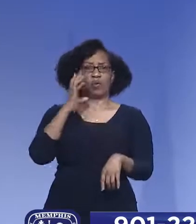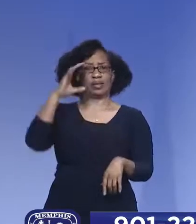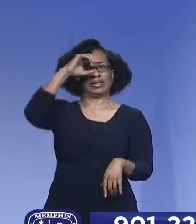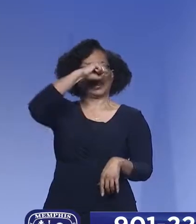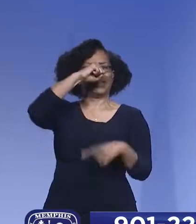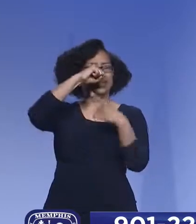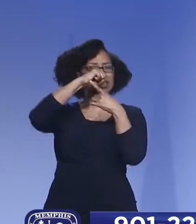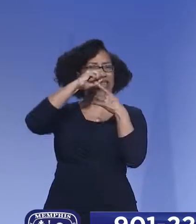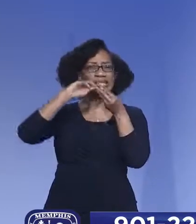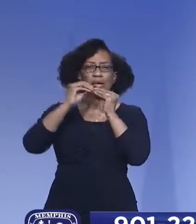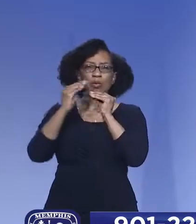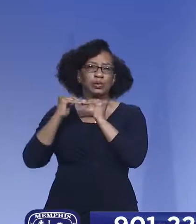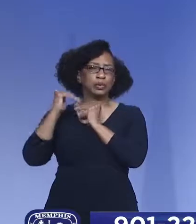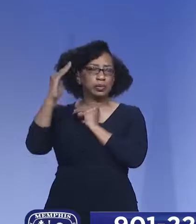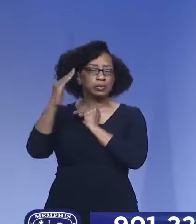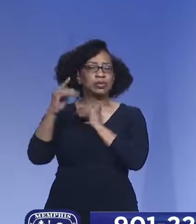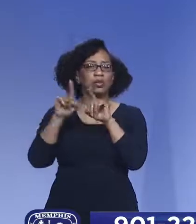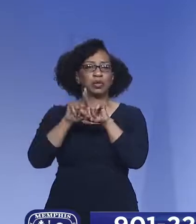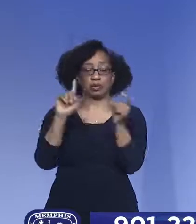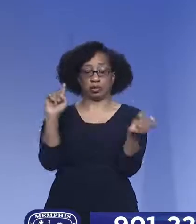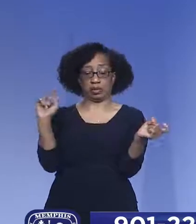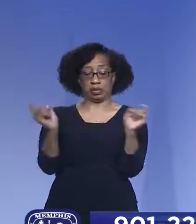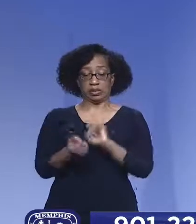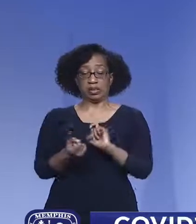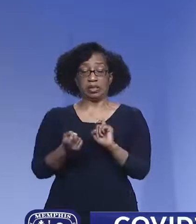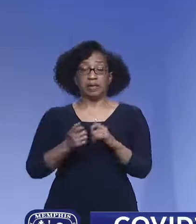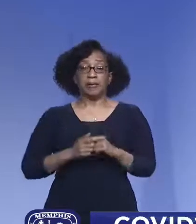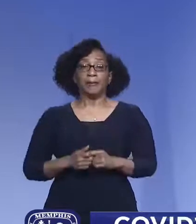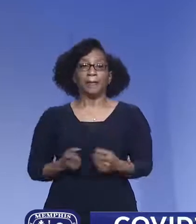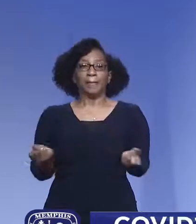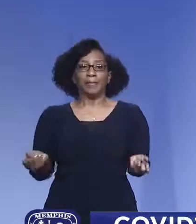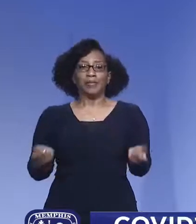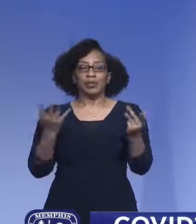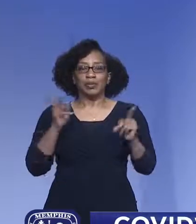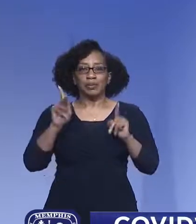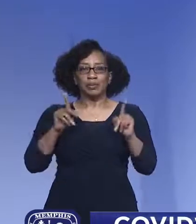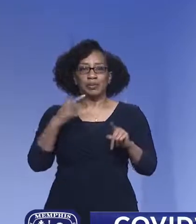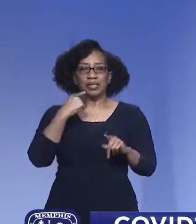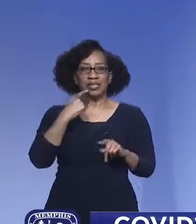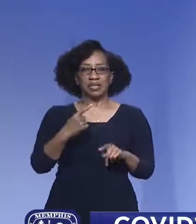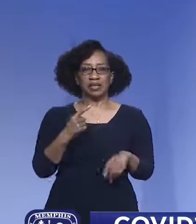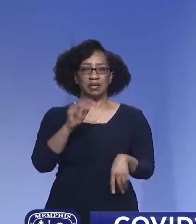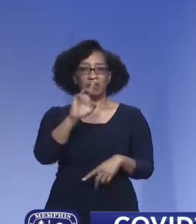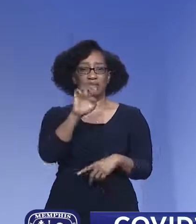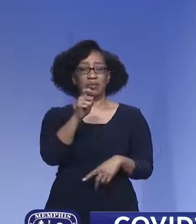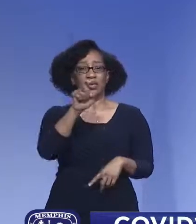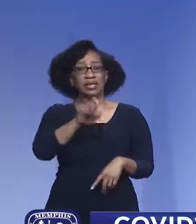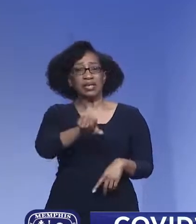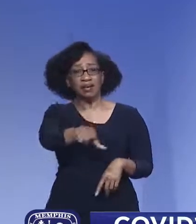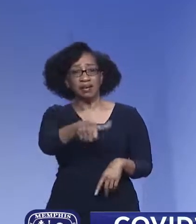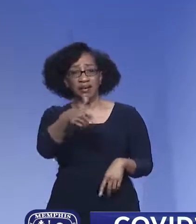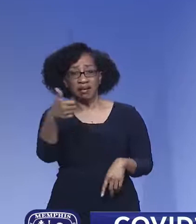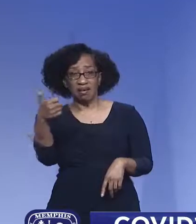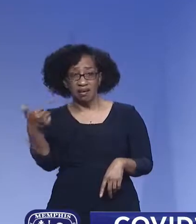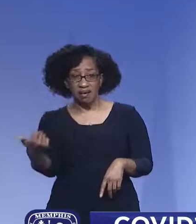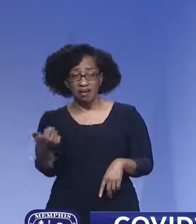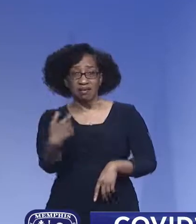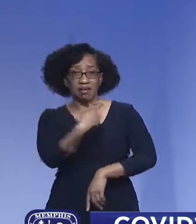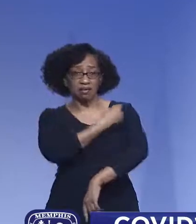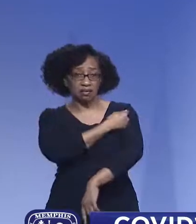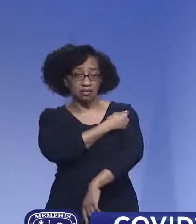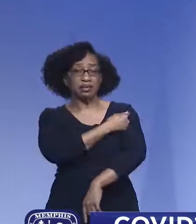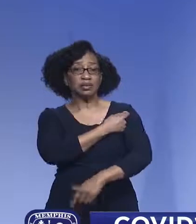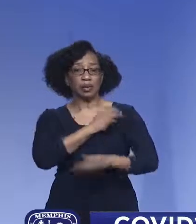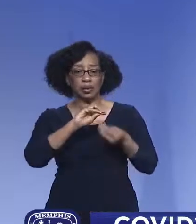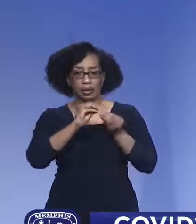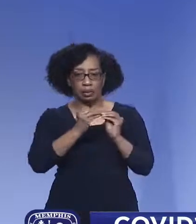also corrected the process that allowed too many people to tell the pharmacist that they needed another dose. So all of those have been corrected. In the days